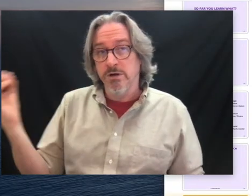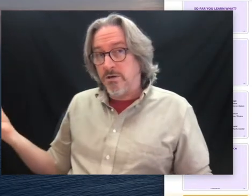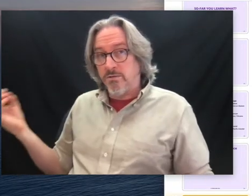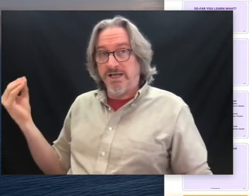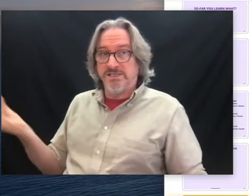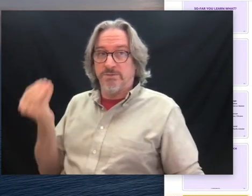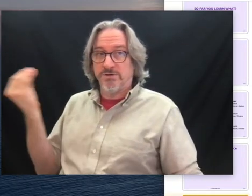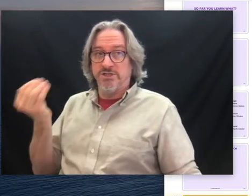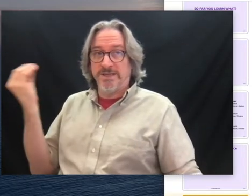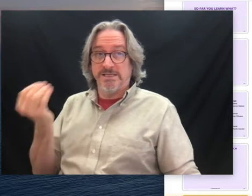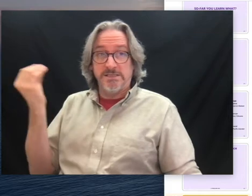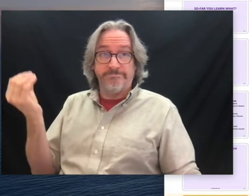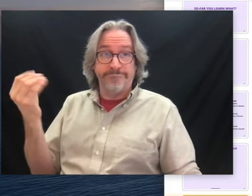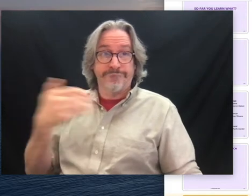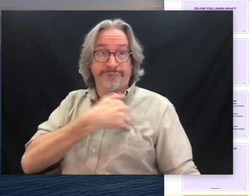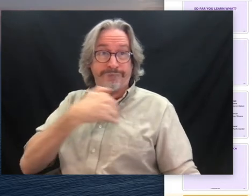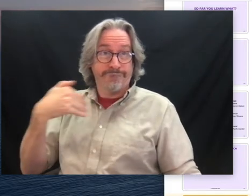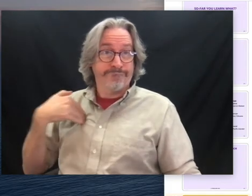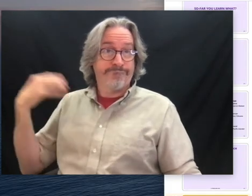O. It's the person doing this.